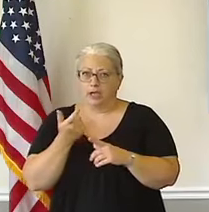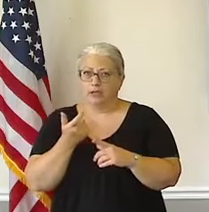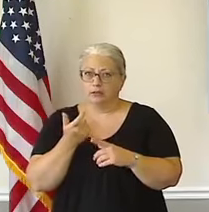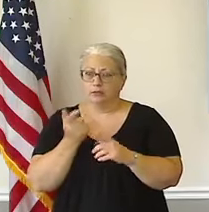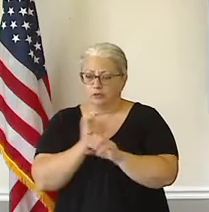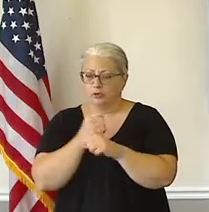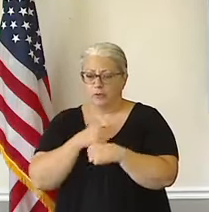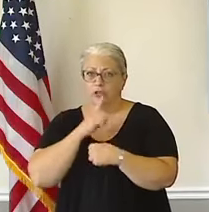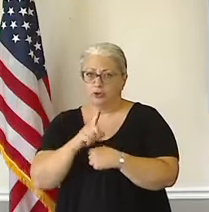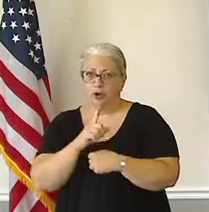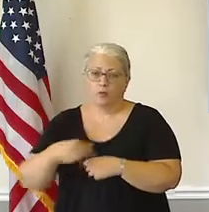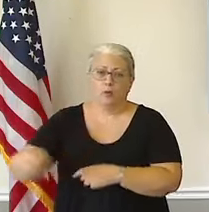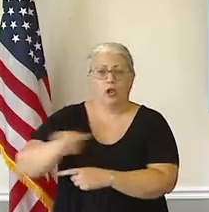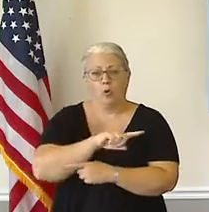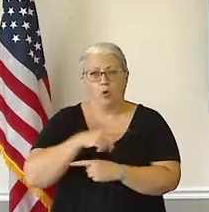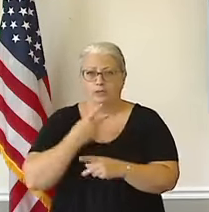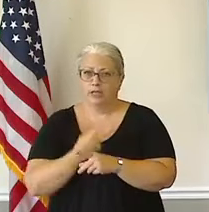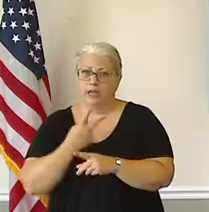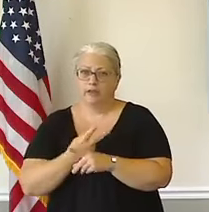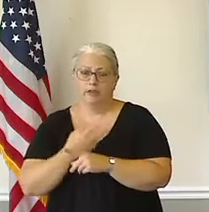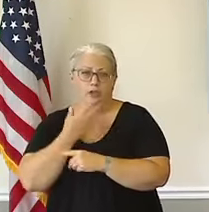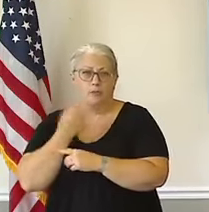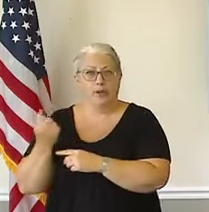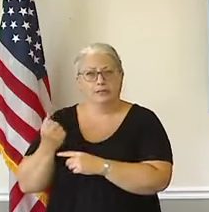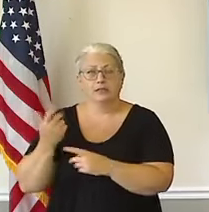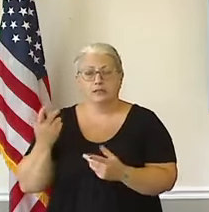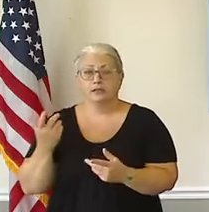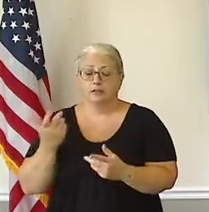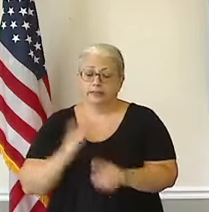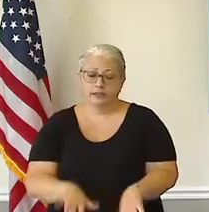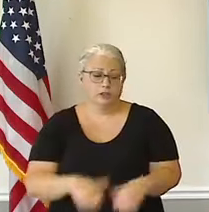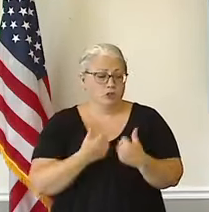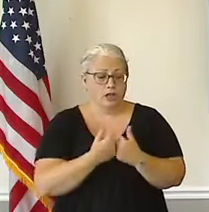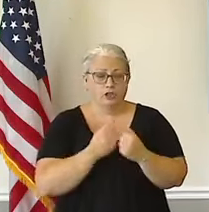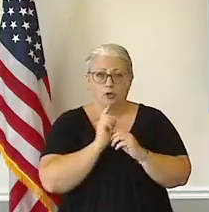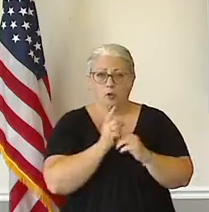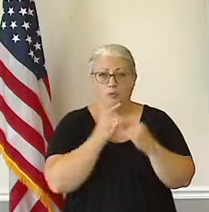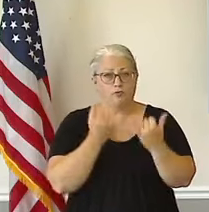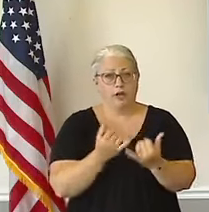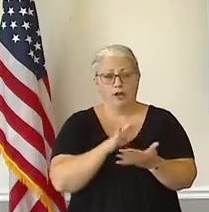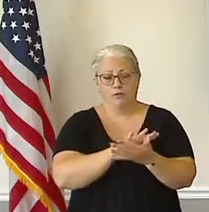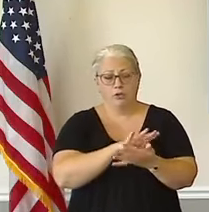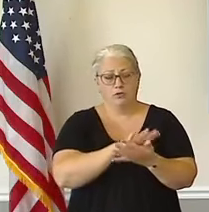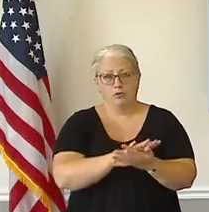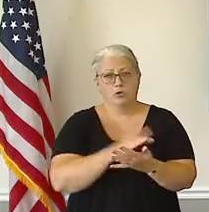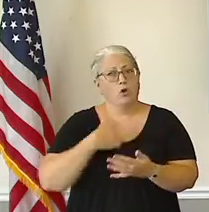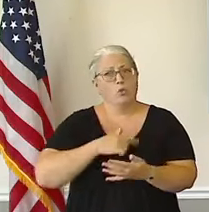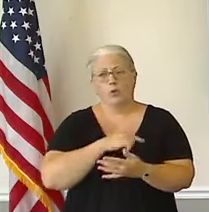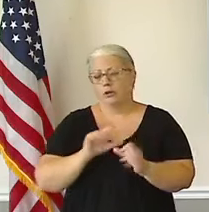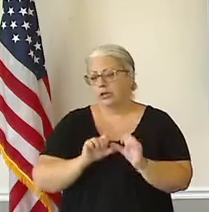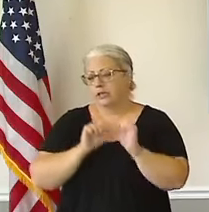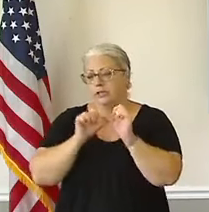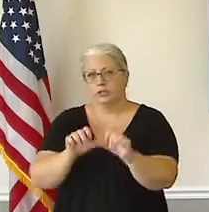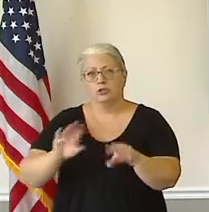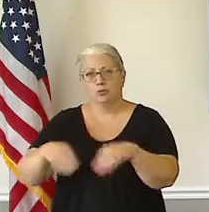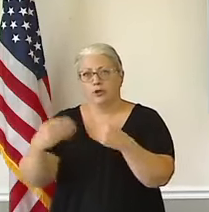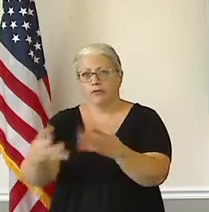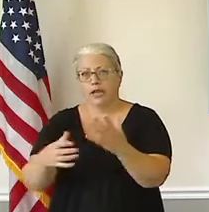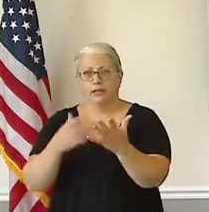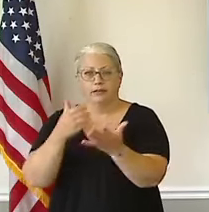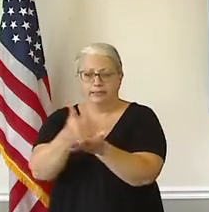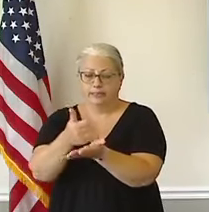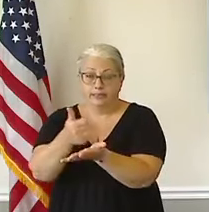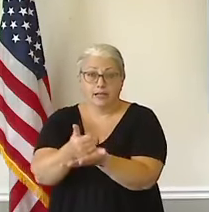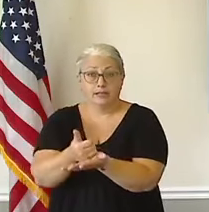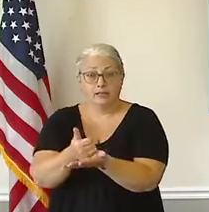But it's a very challenging moment for schools in particular. We're going to continue to provide what assistance and guidance we can. I think our structure